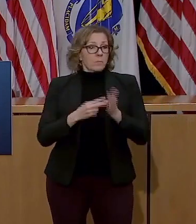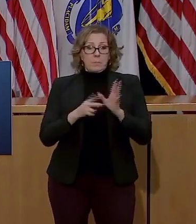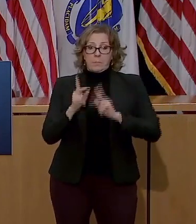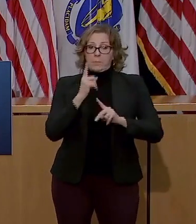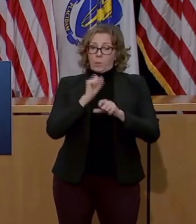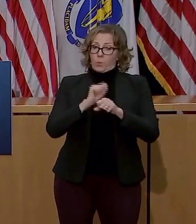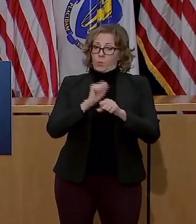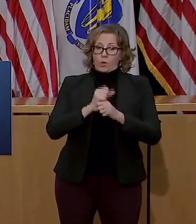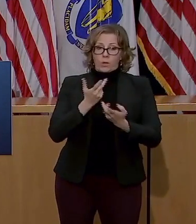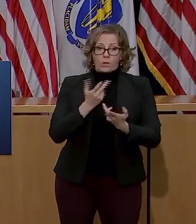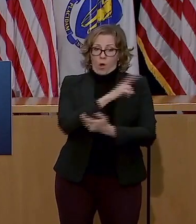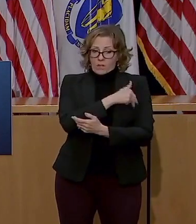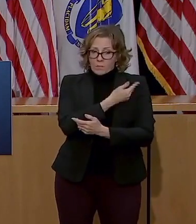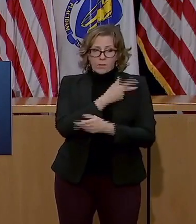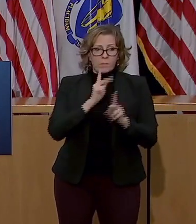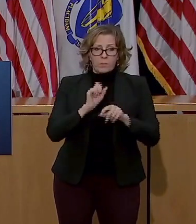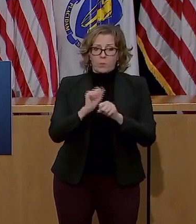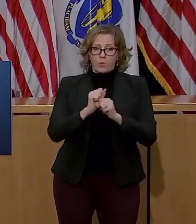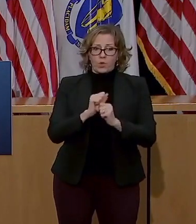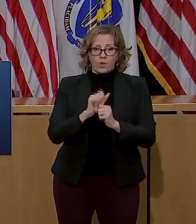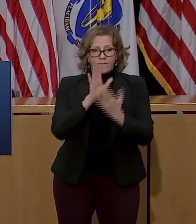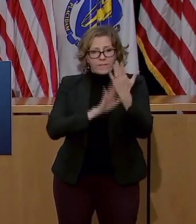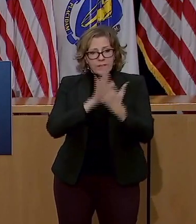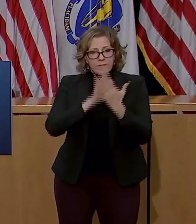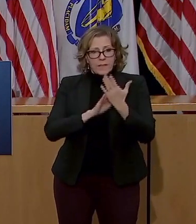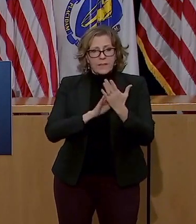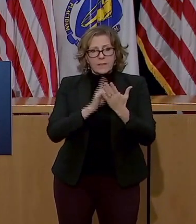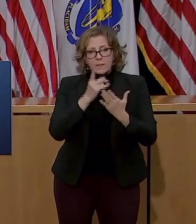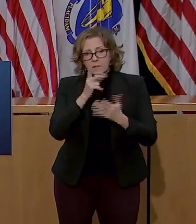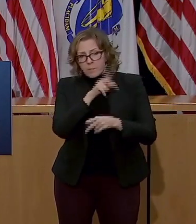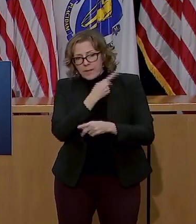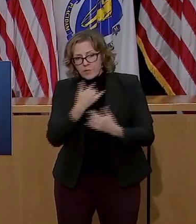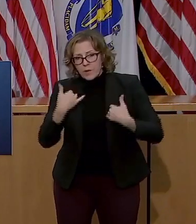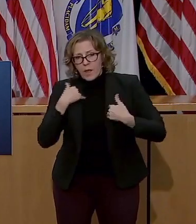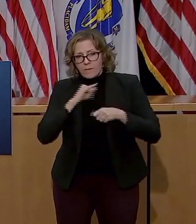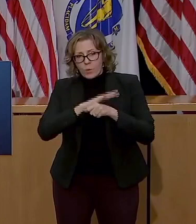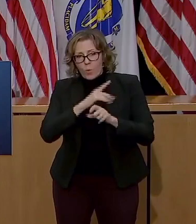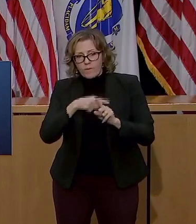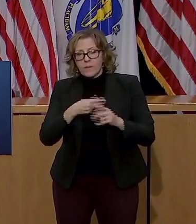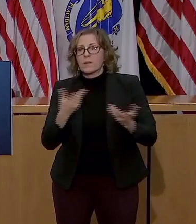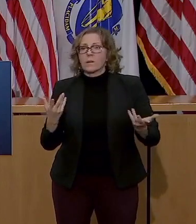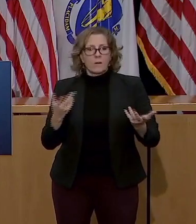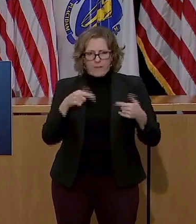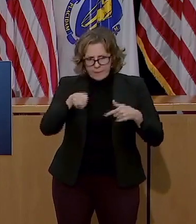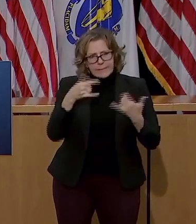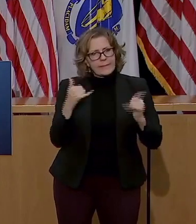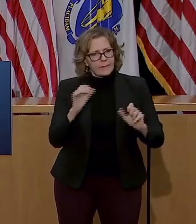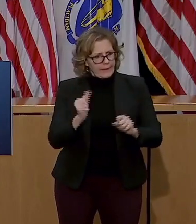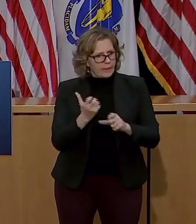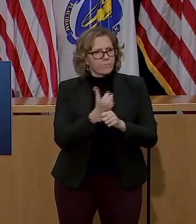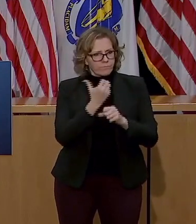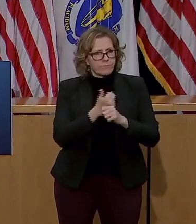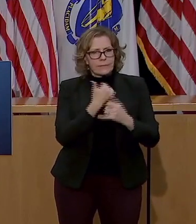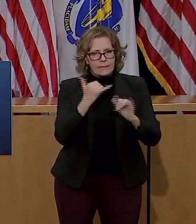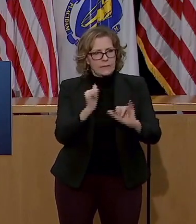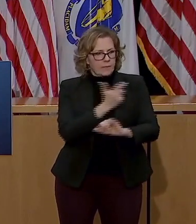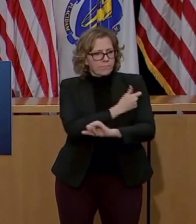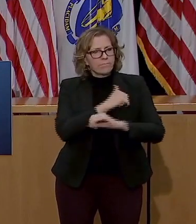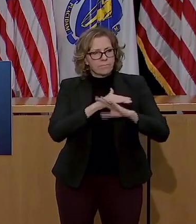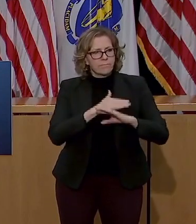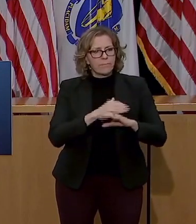continue to be vaccinated, but we want to continue to move the progress. So it's not linear at all. It is trying